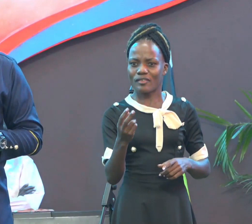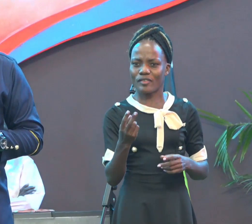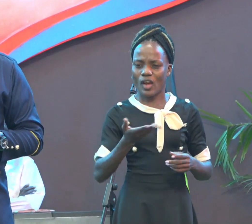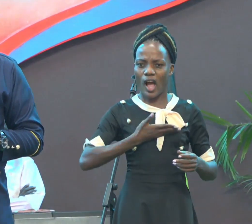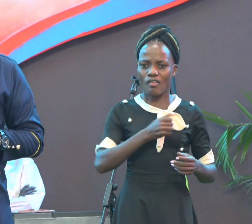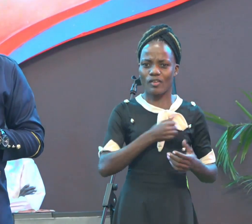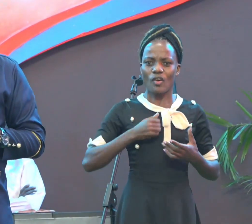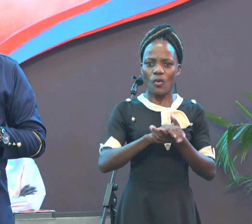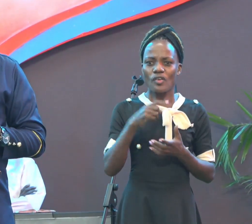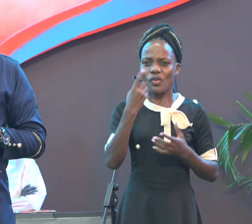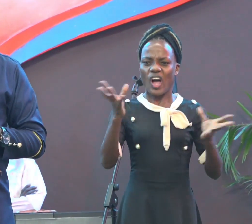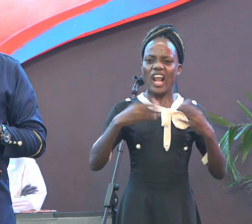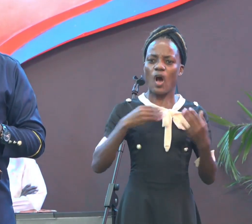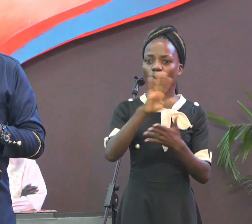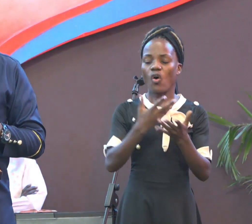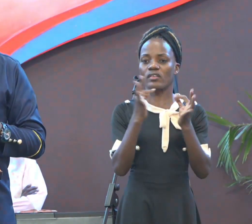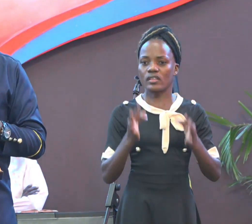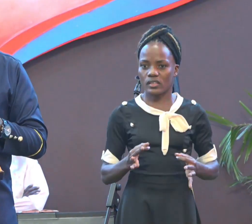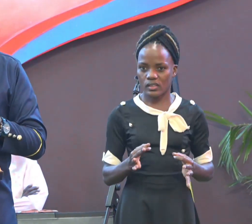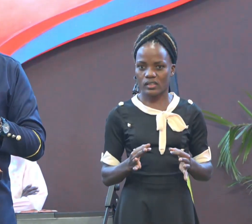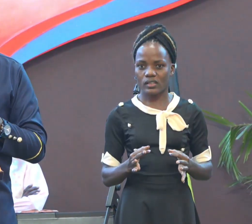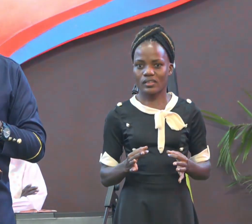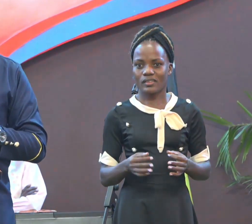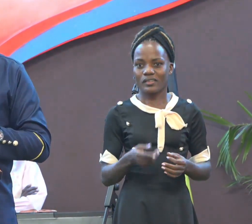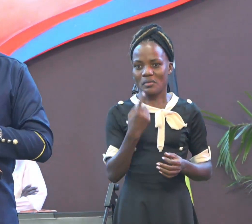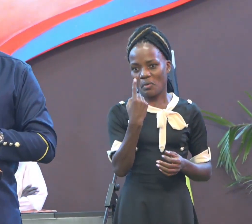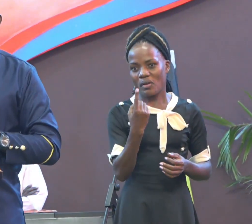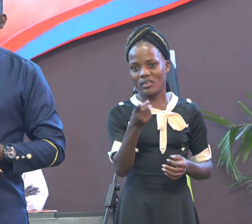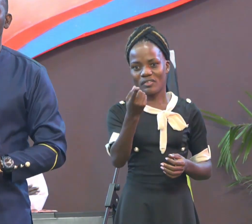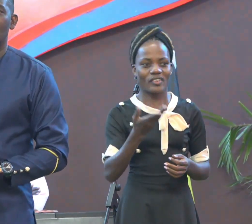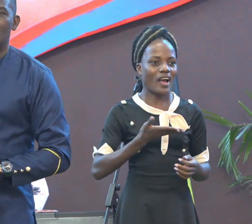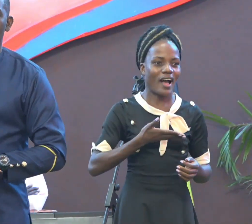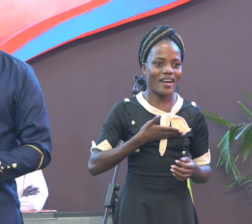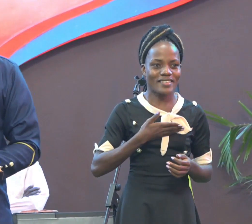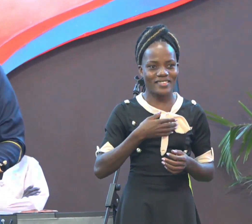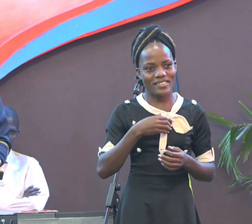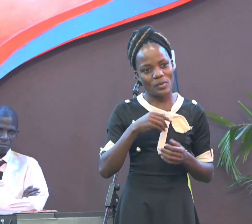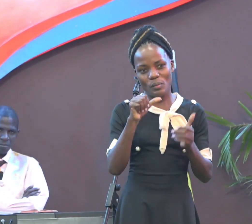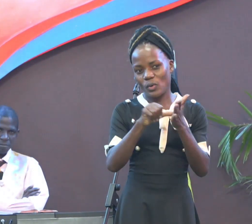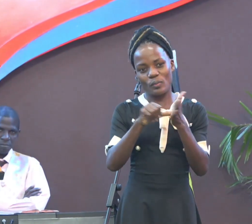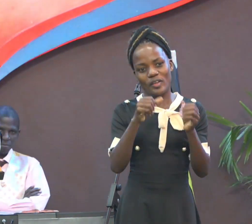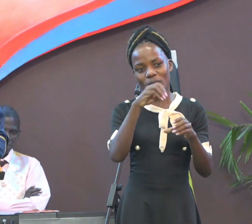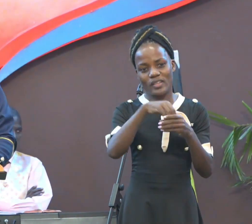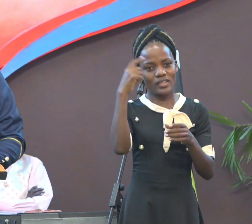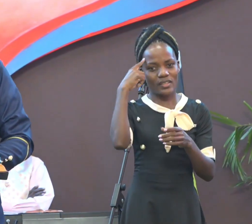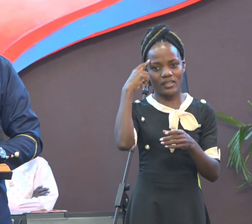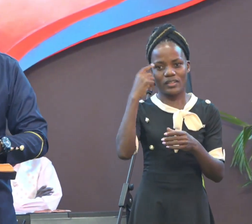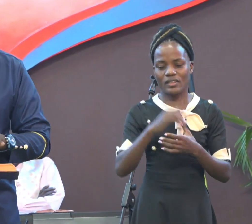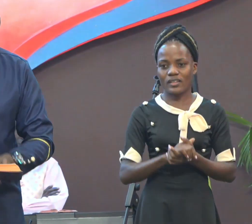If you have a wife and she just believes everything, one of you has a damage on the brain.